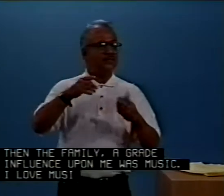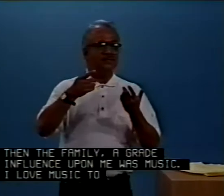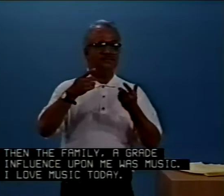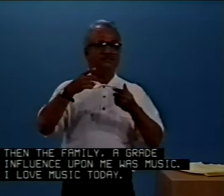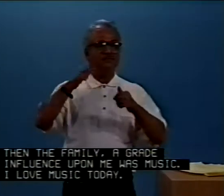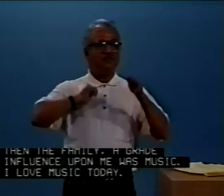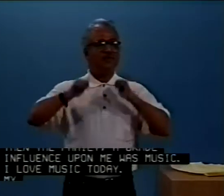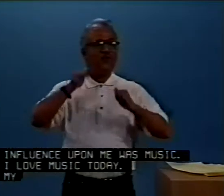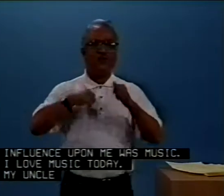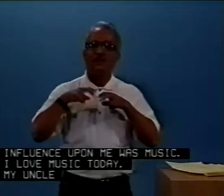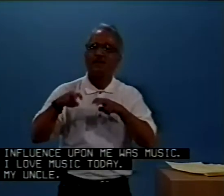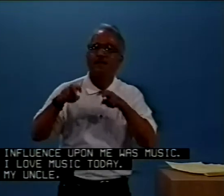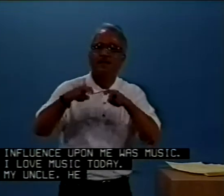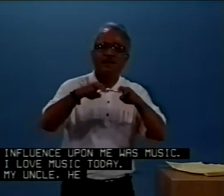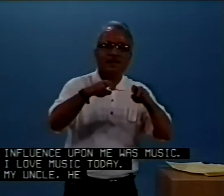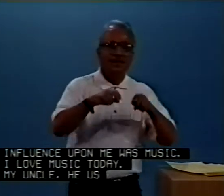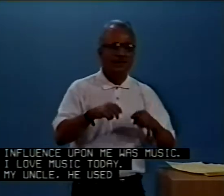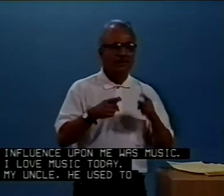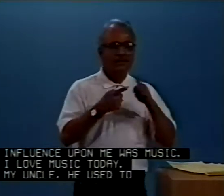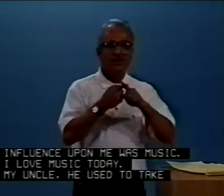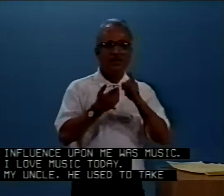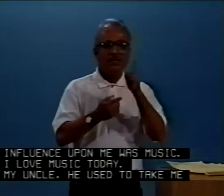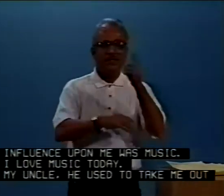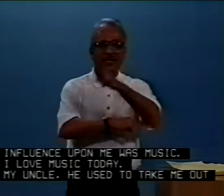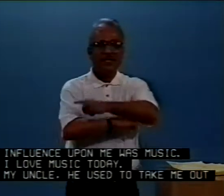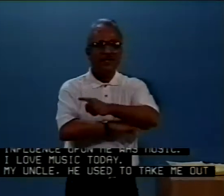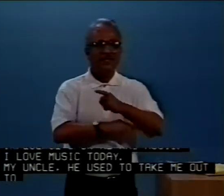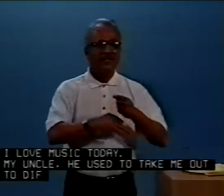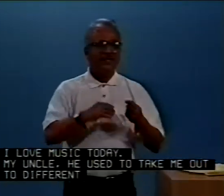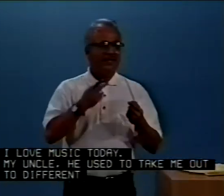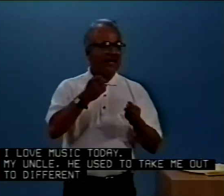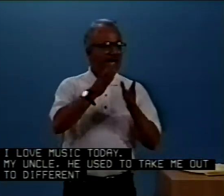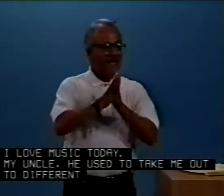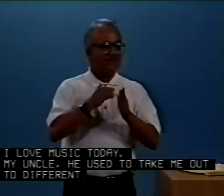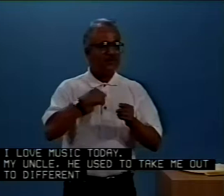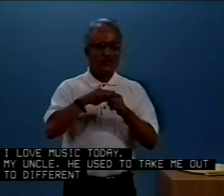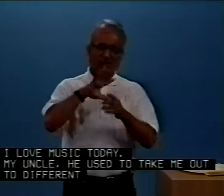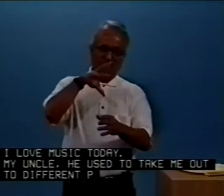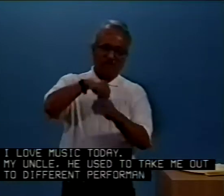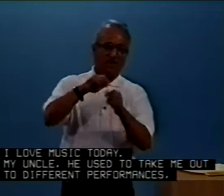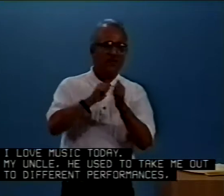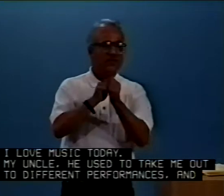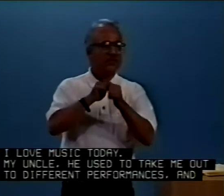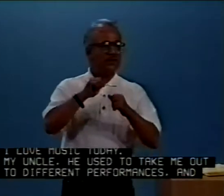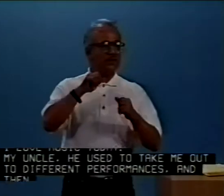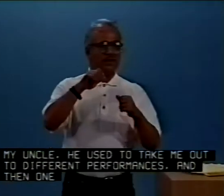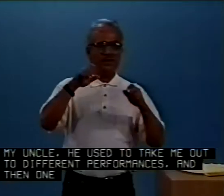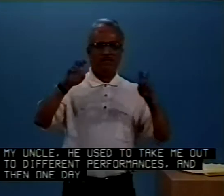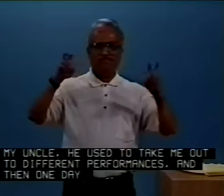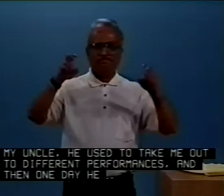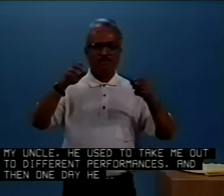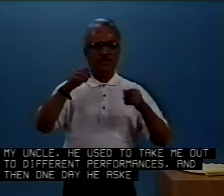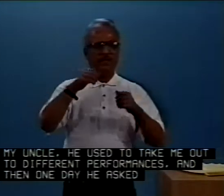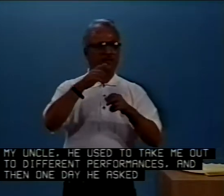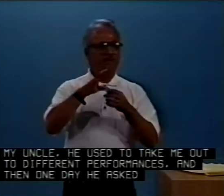out to different performances. And then one day he asked me to be involved with a